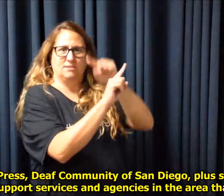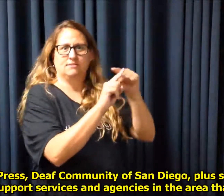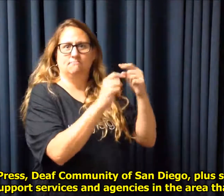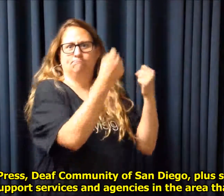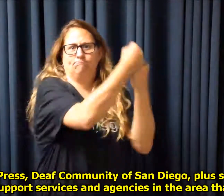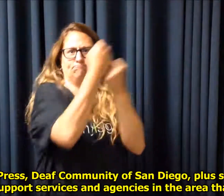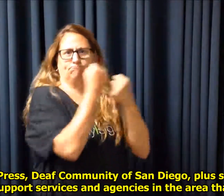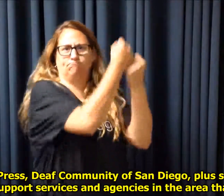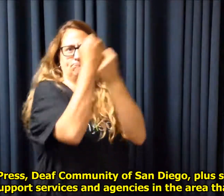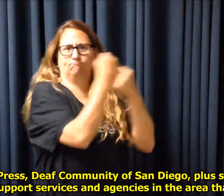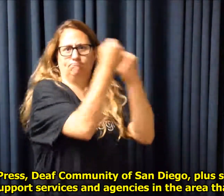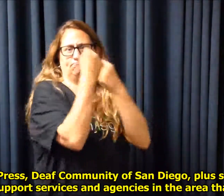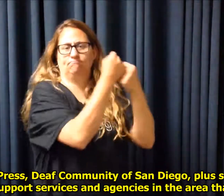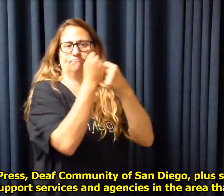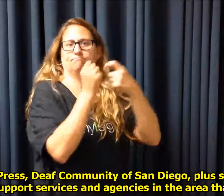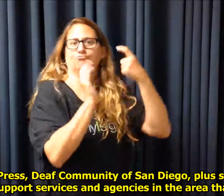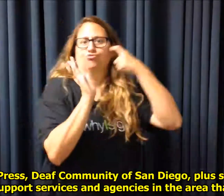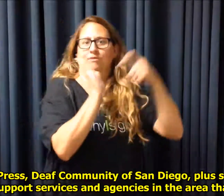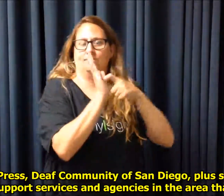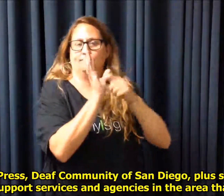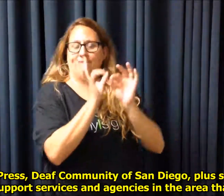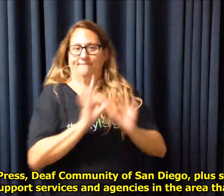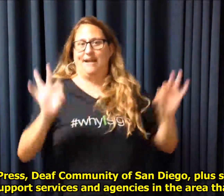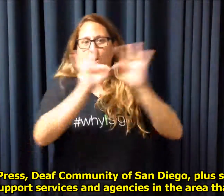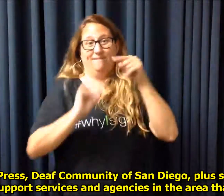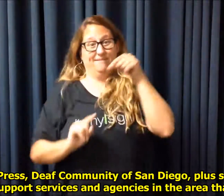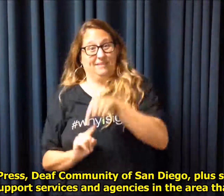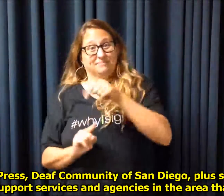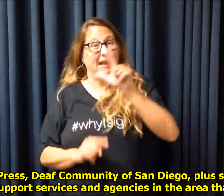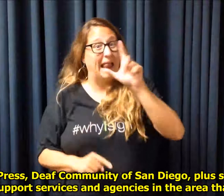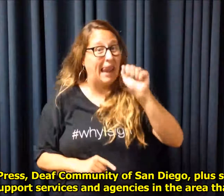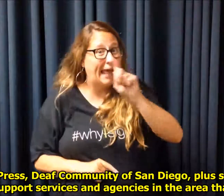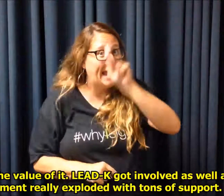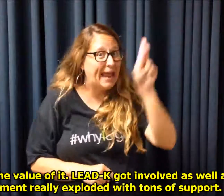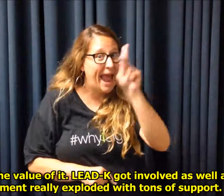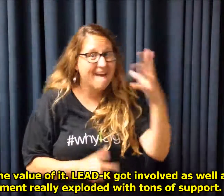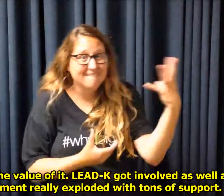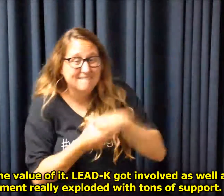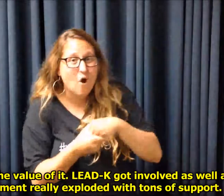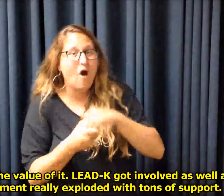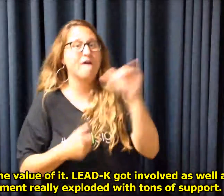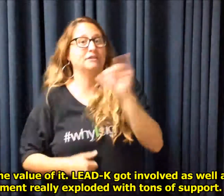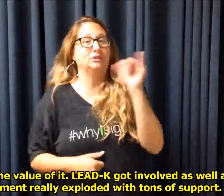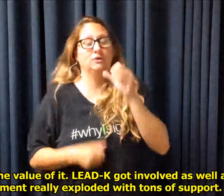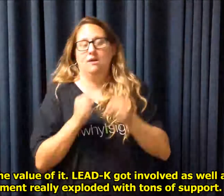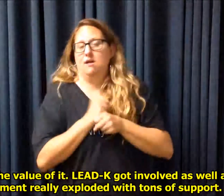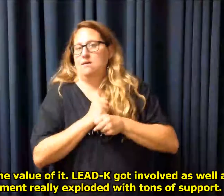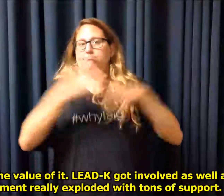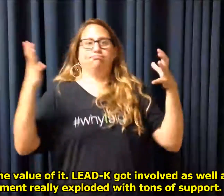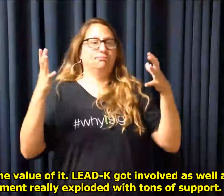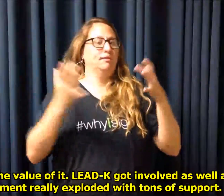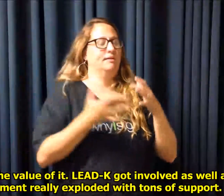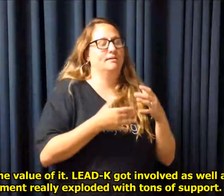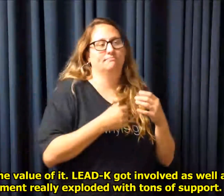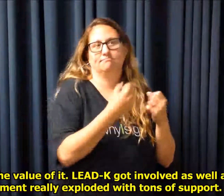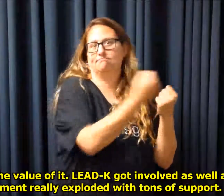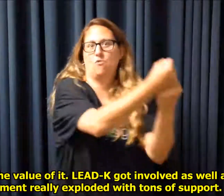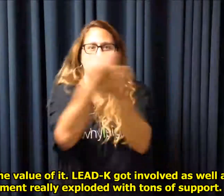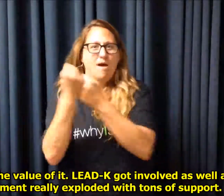Diego, plus several other support services and agencies in the area that recognize the value of it. Lead K got involved as well, and the